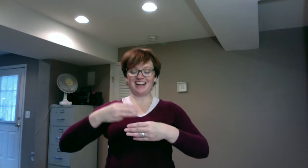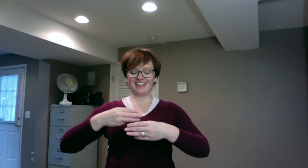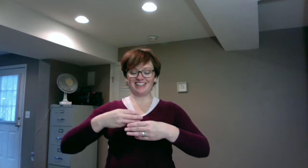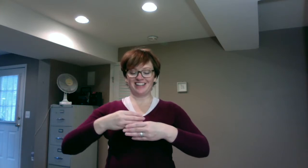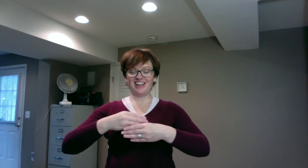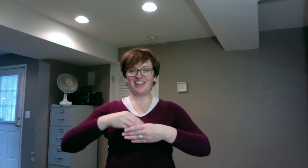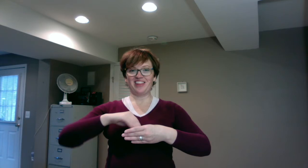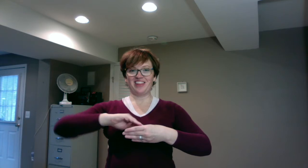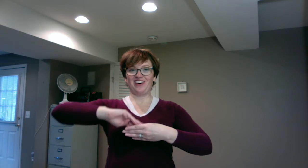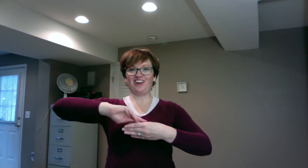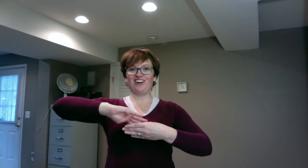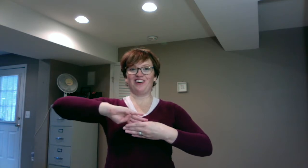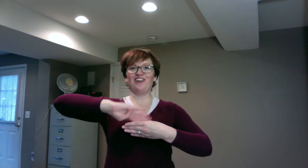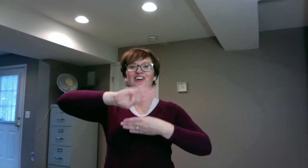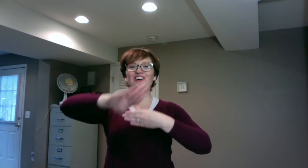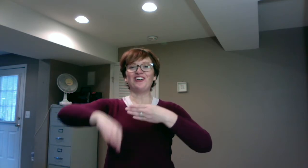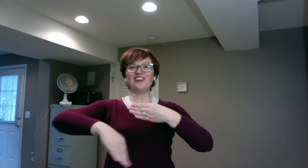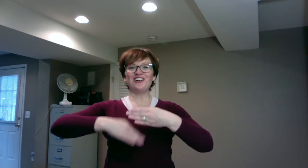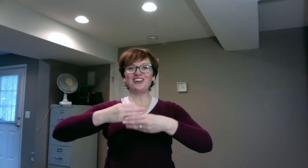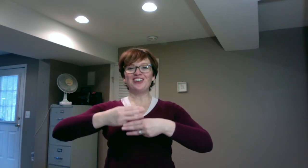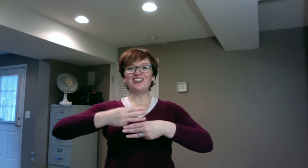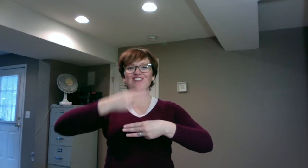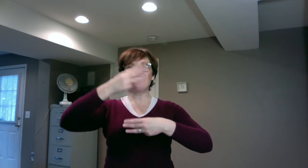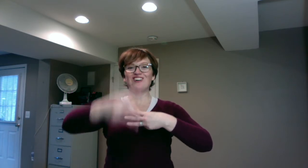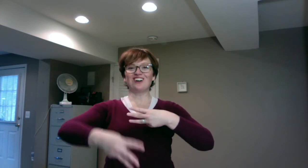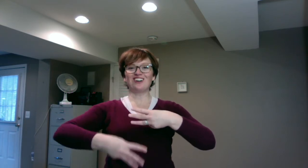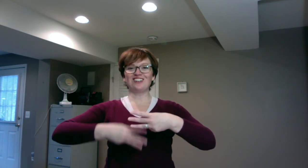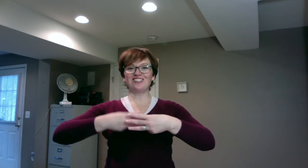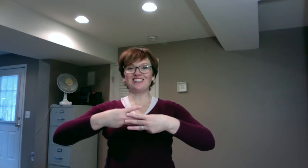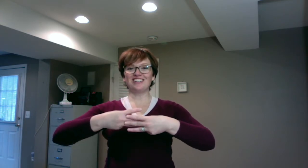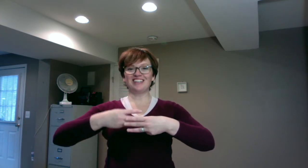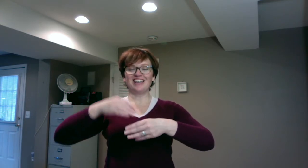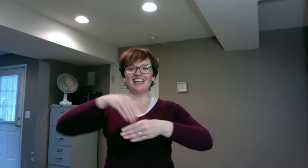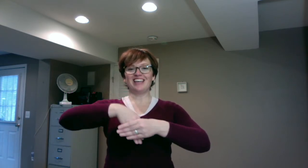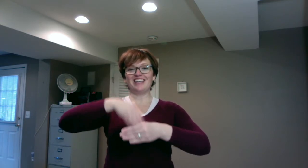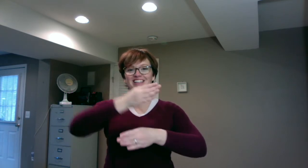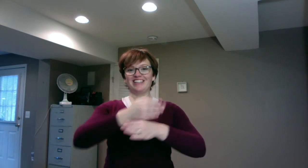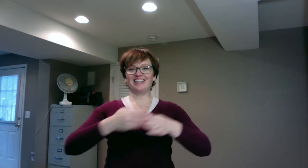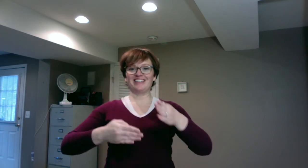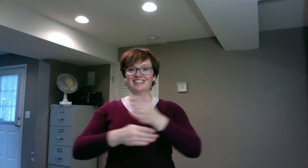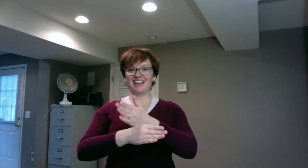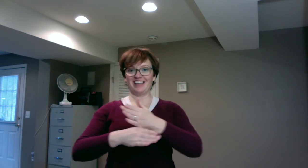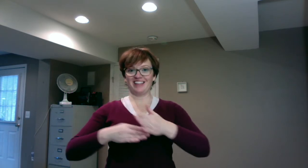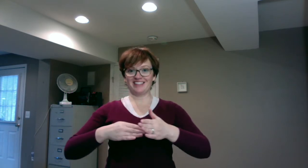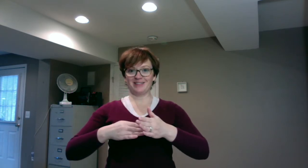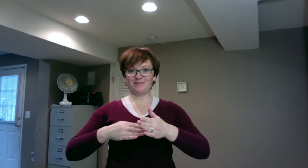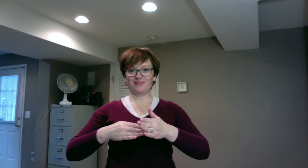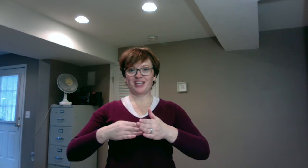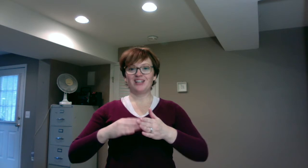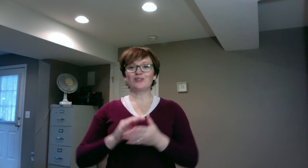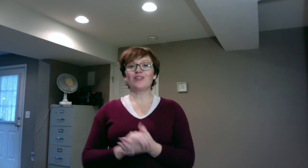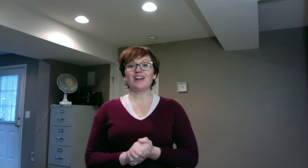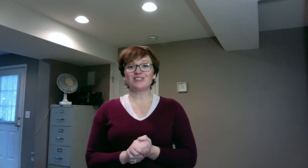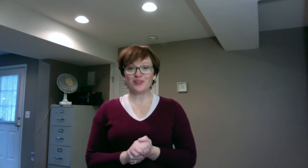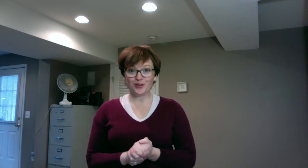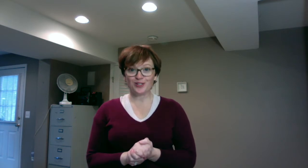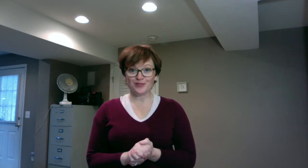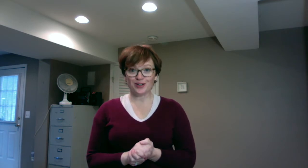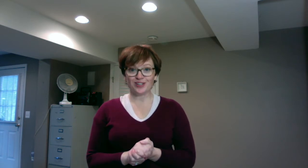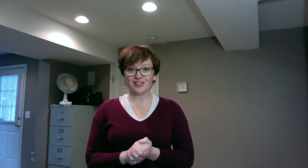got the whole world in his hands. So that's the first verse,